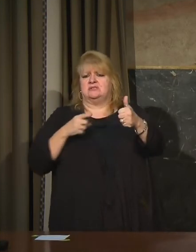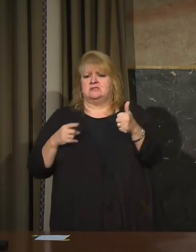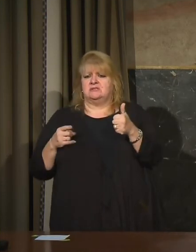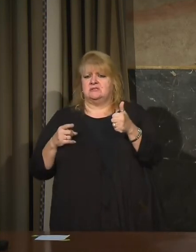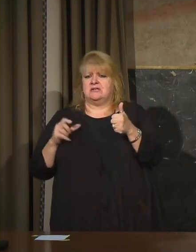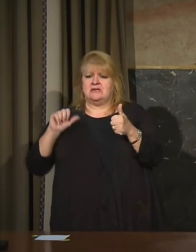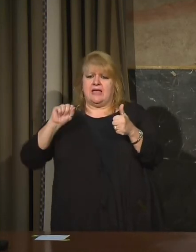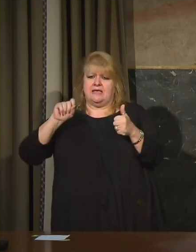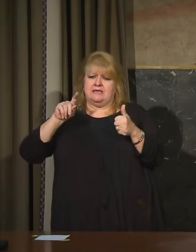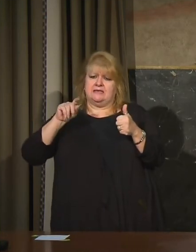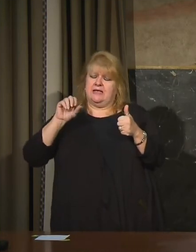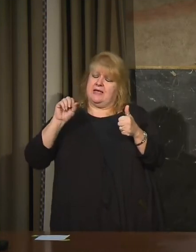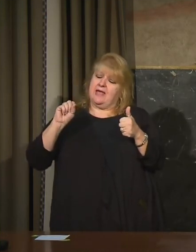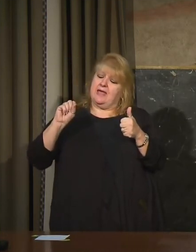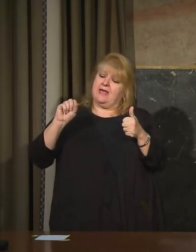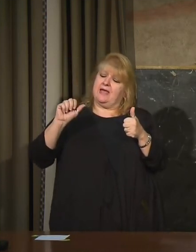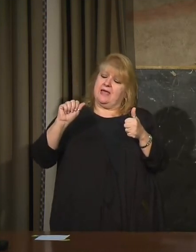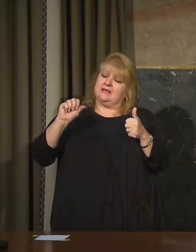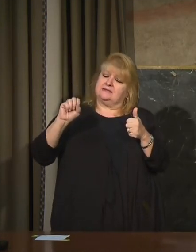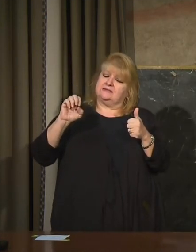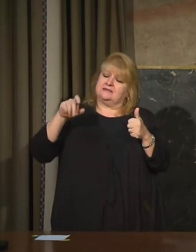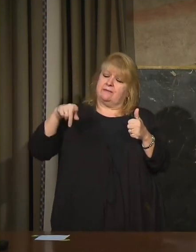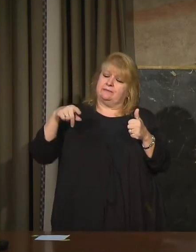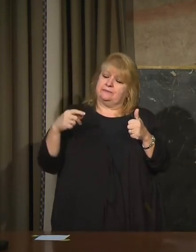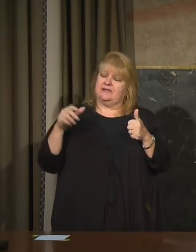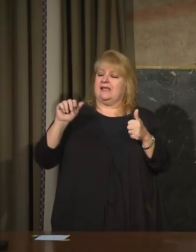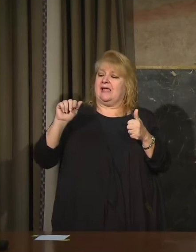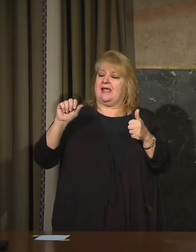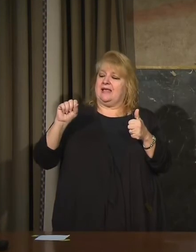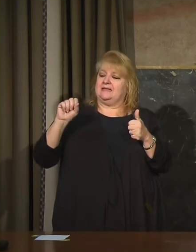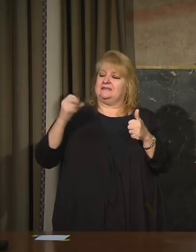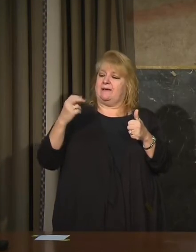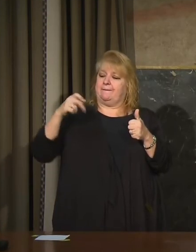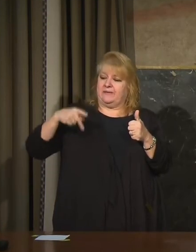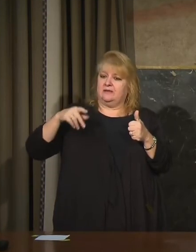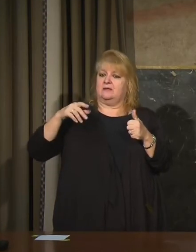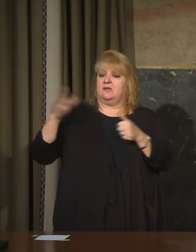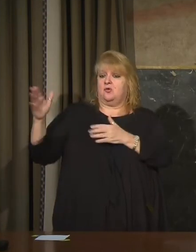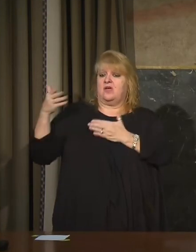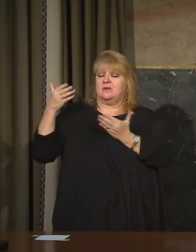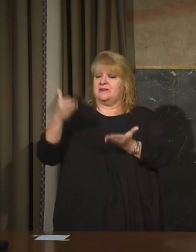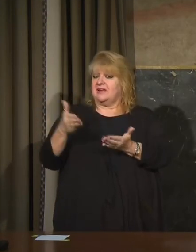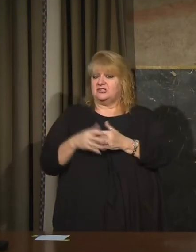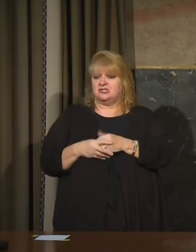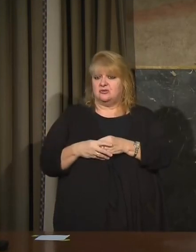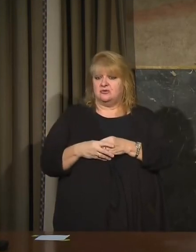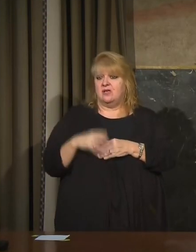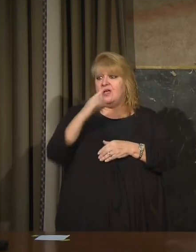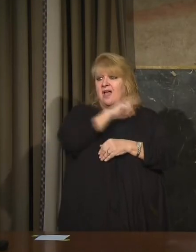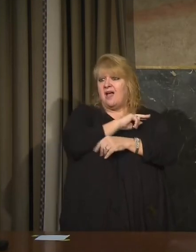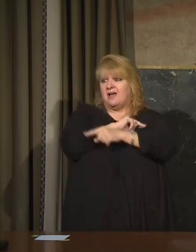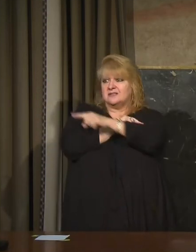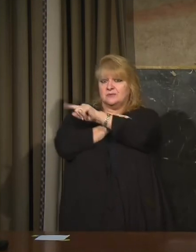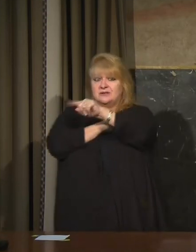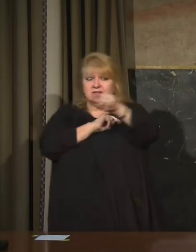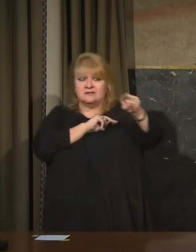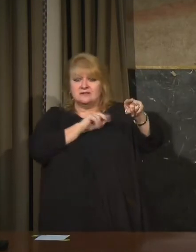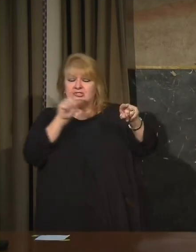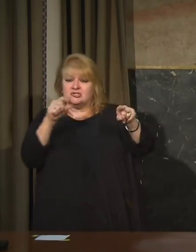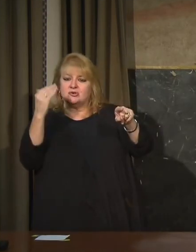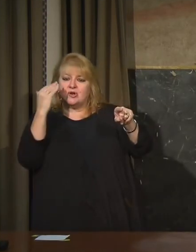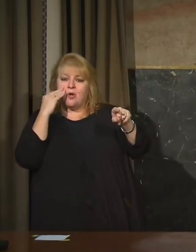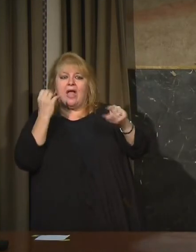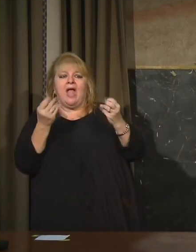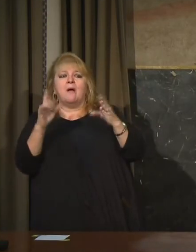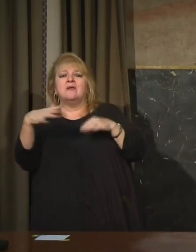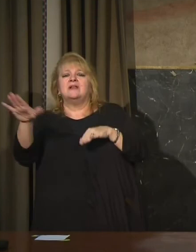And I will tell you that it is impossible for the people at the hospitals to know how many of their workers are going to avail